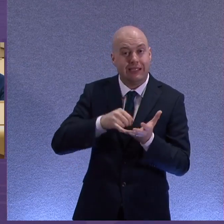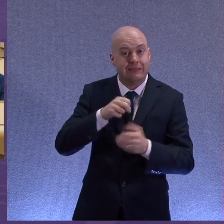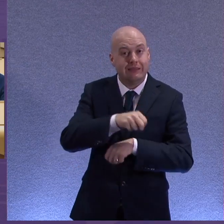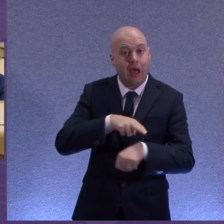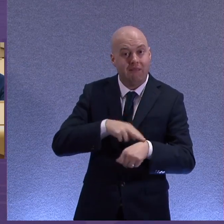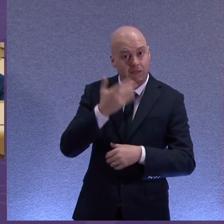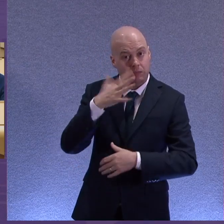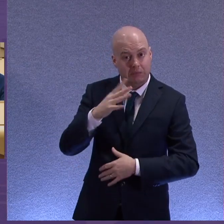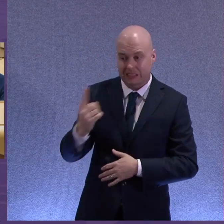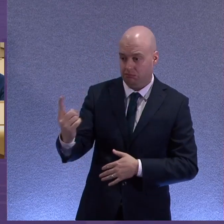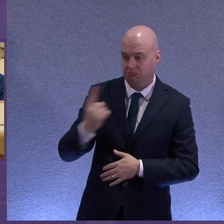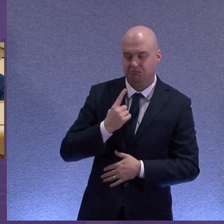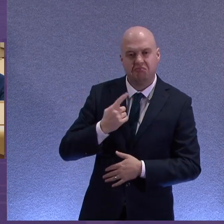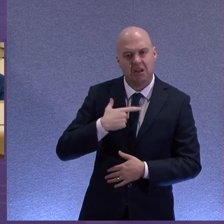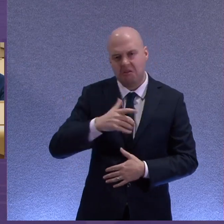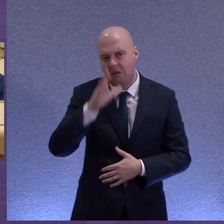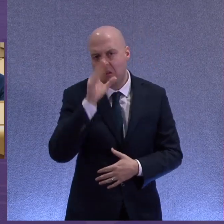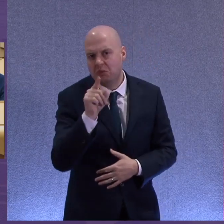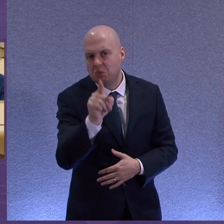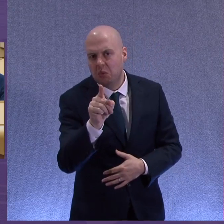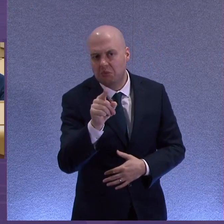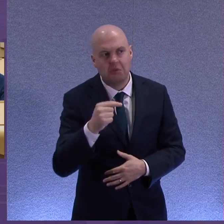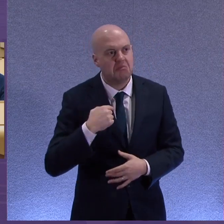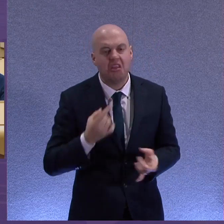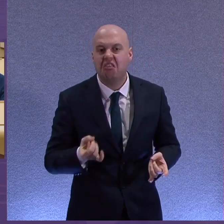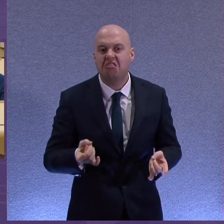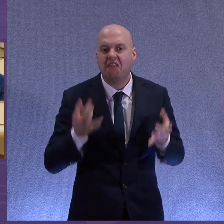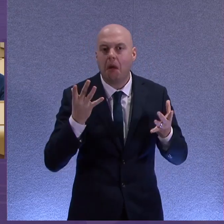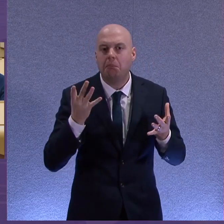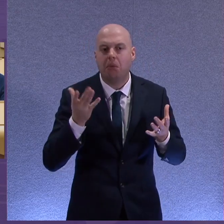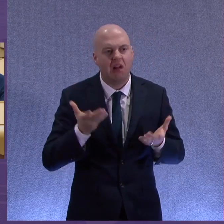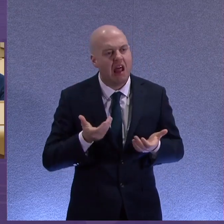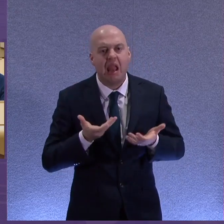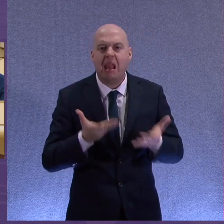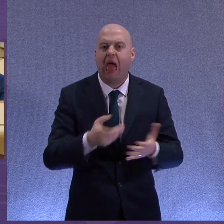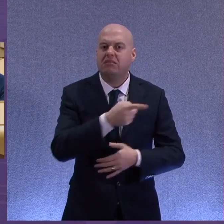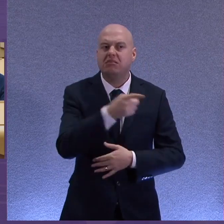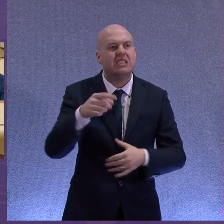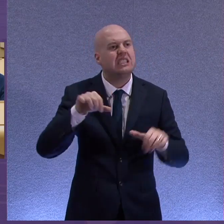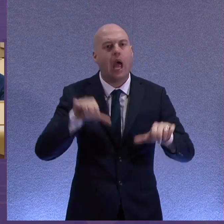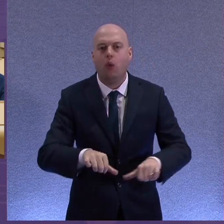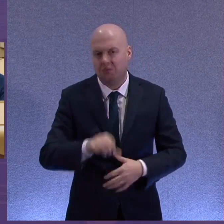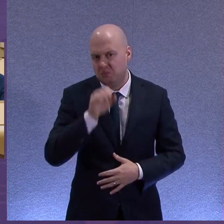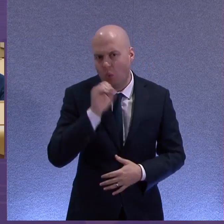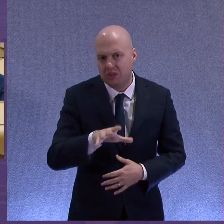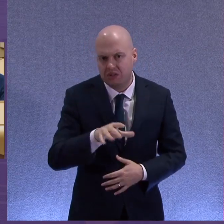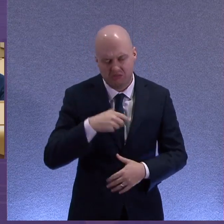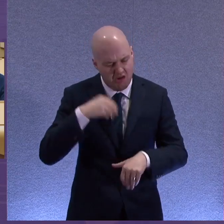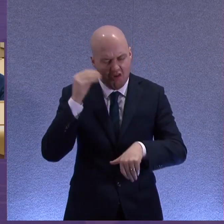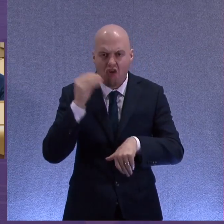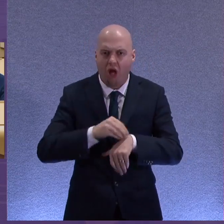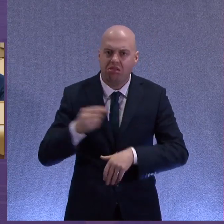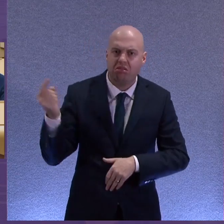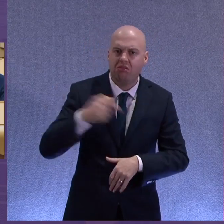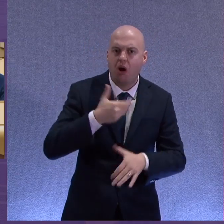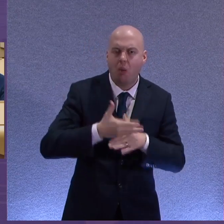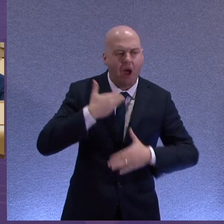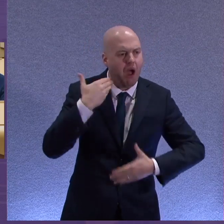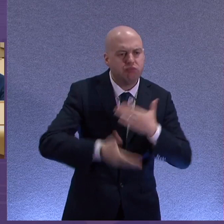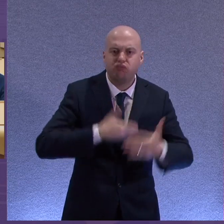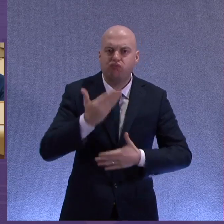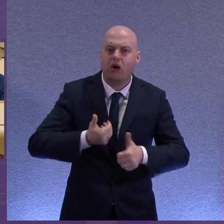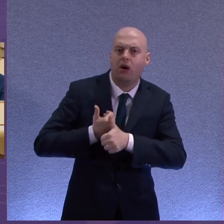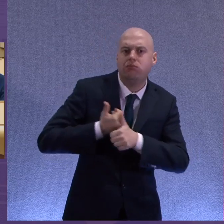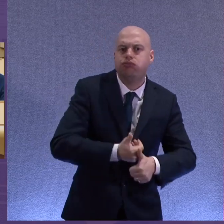and I'm so very proud of every one of them. But that pride in all those working in our National Health Service, a pride I hope felt by every